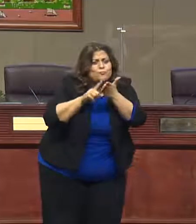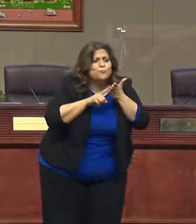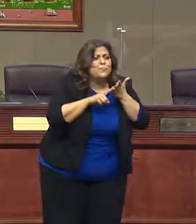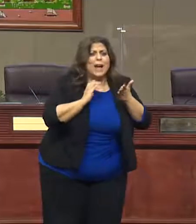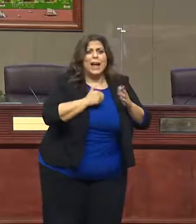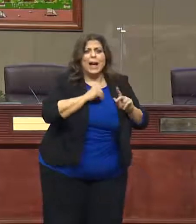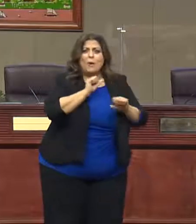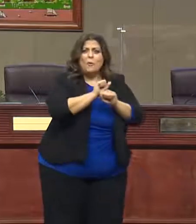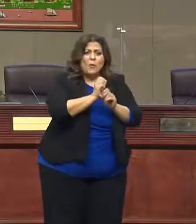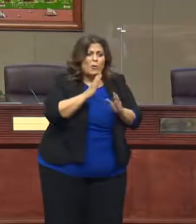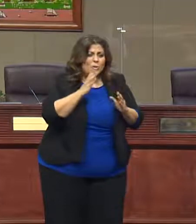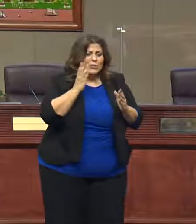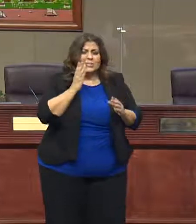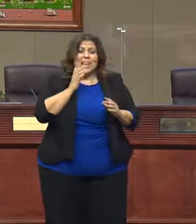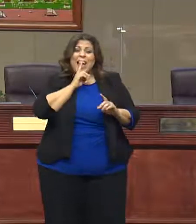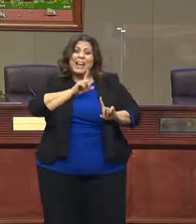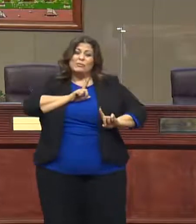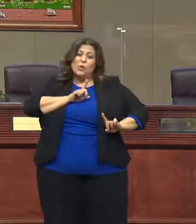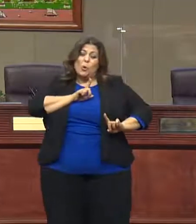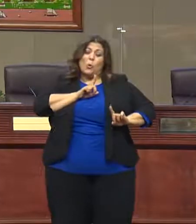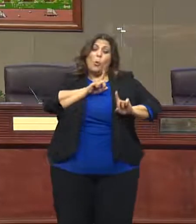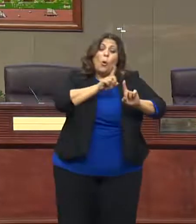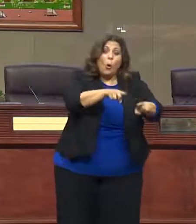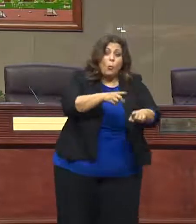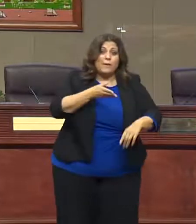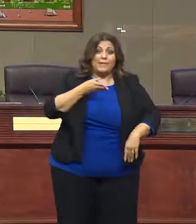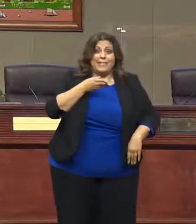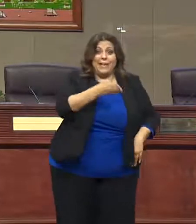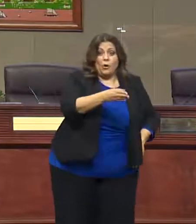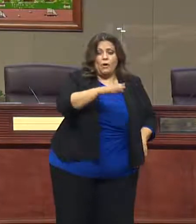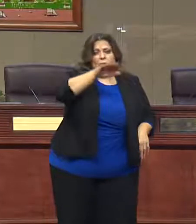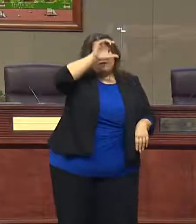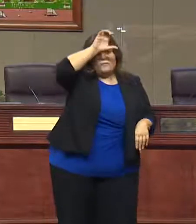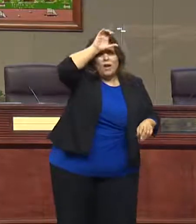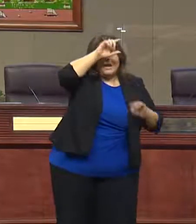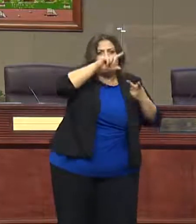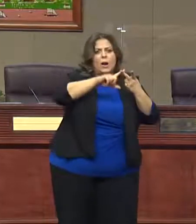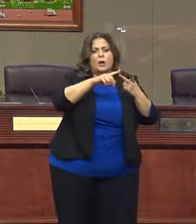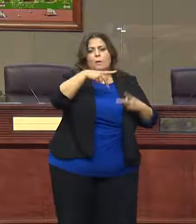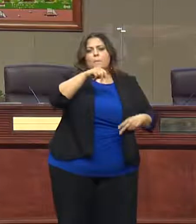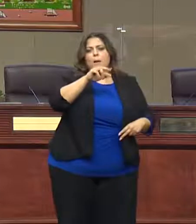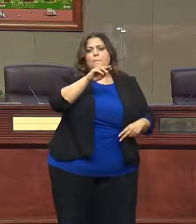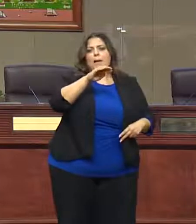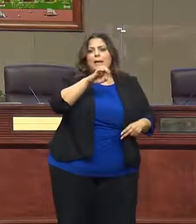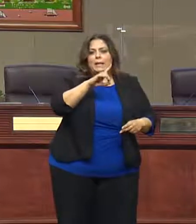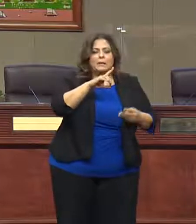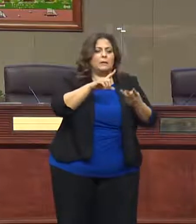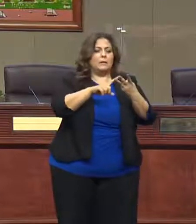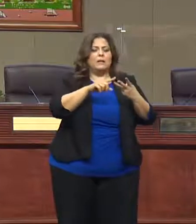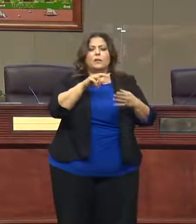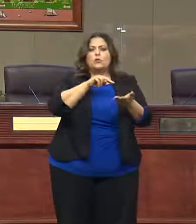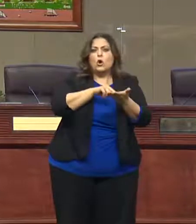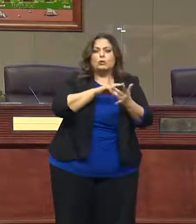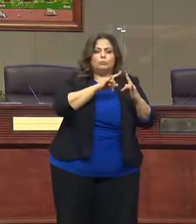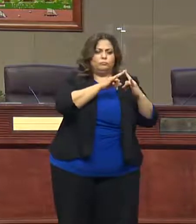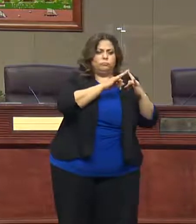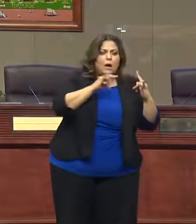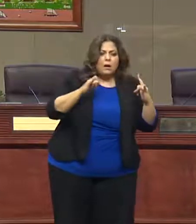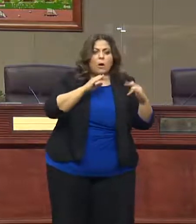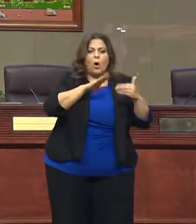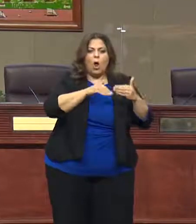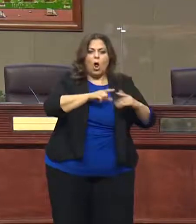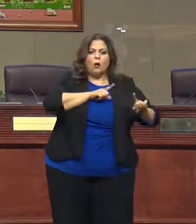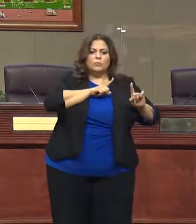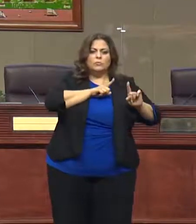have been on the ground, the firefighter, paramedics, and nurses and other health care staff, they've been on the ground.